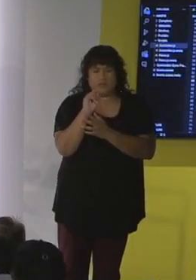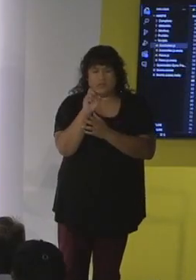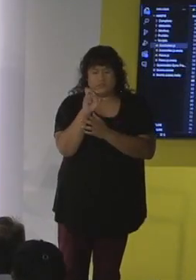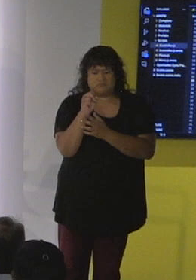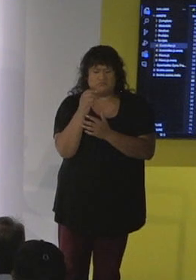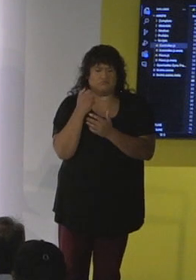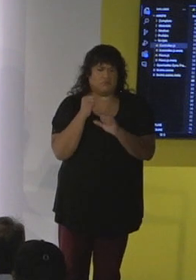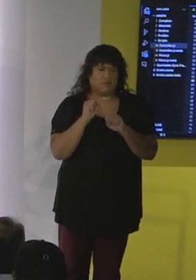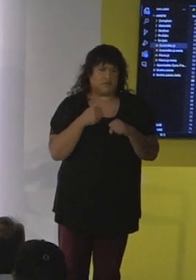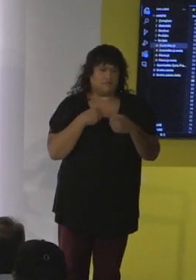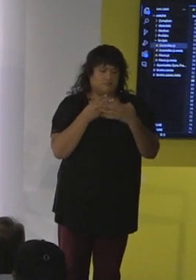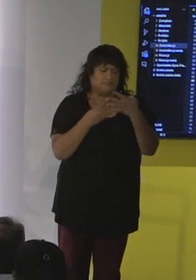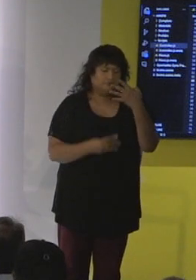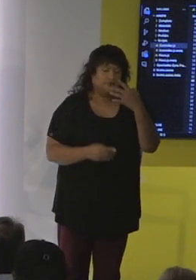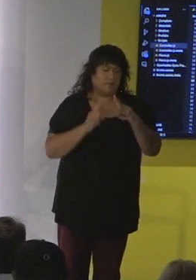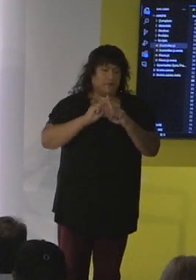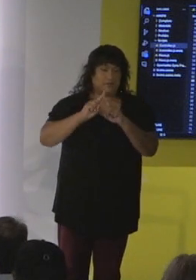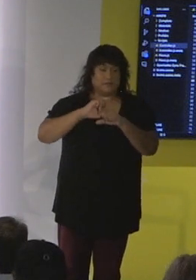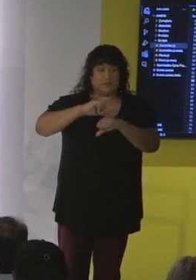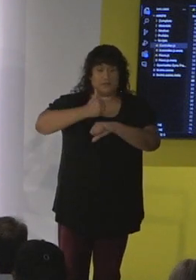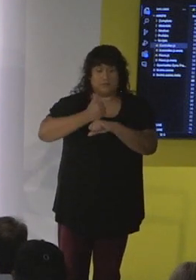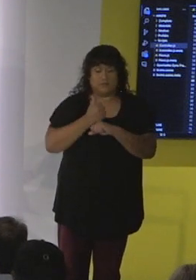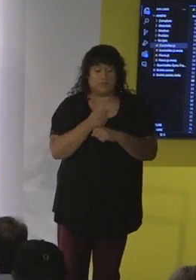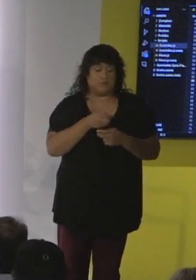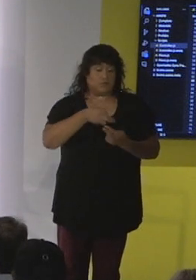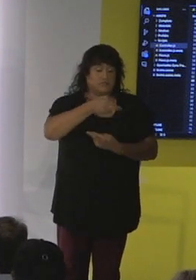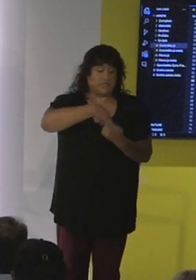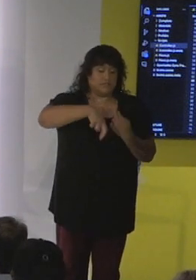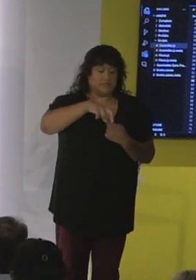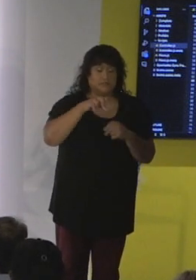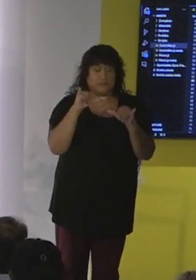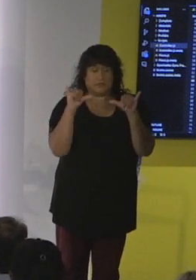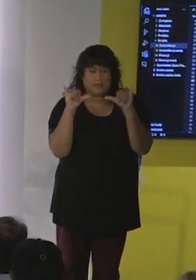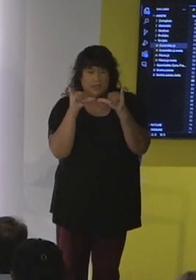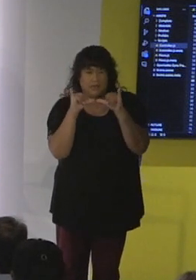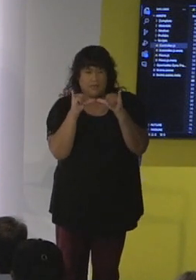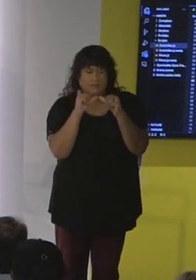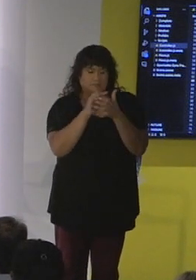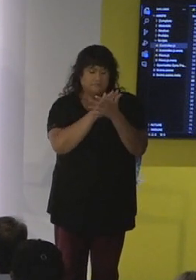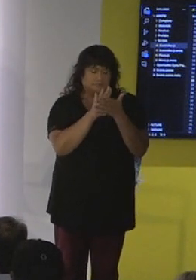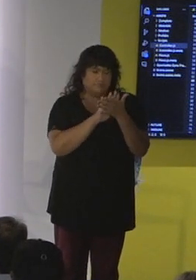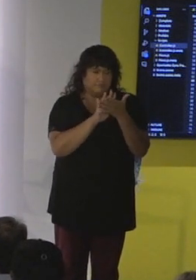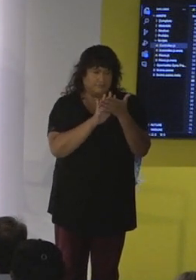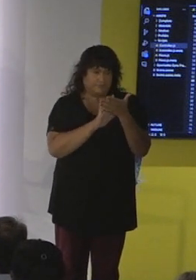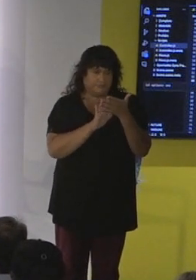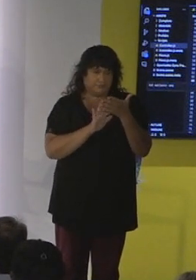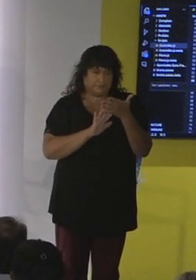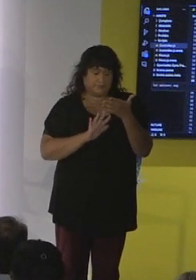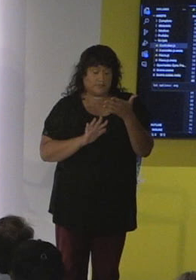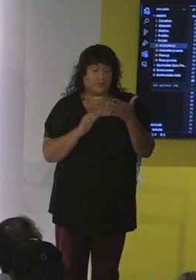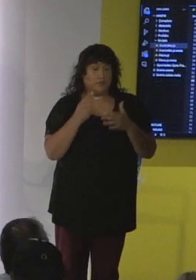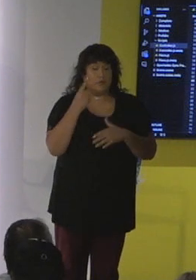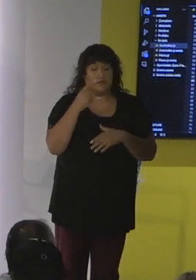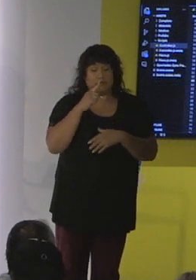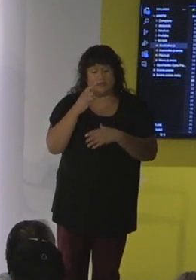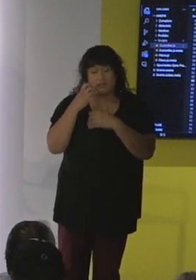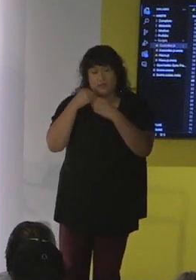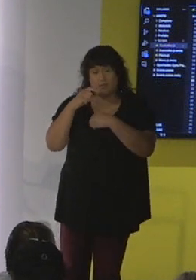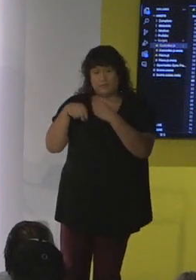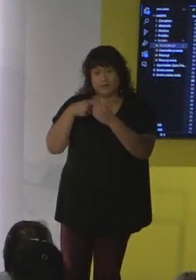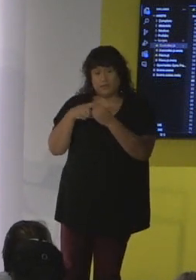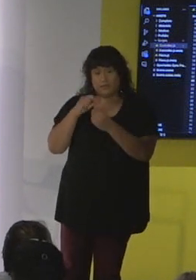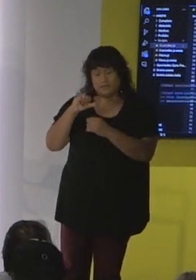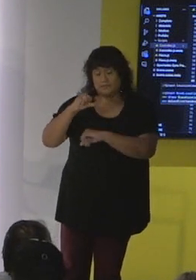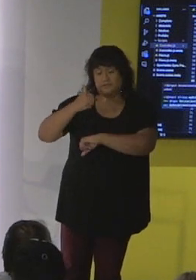up. Position, rotation, scale, on success, on error, a bunch of different options. The one that I really care about is just going to